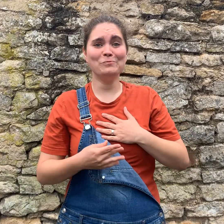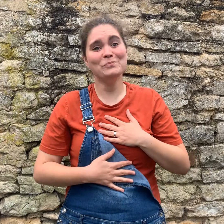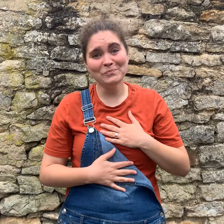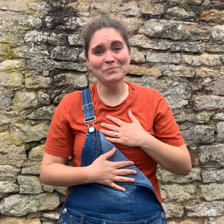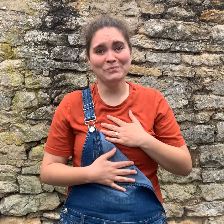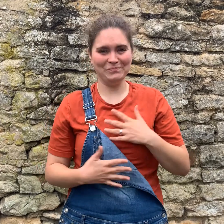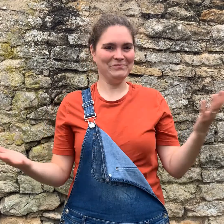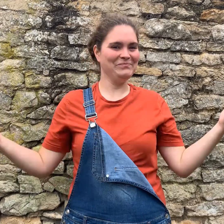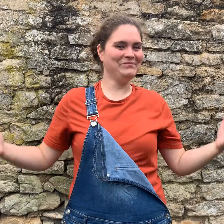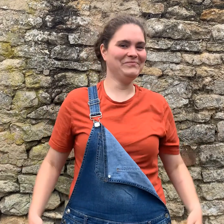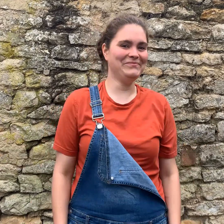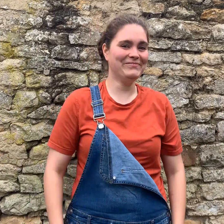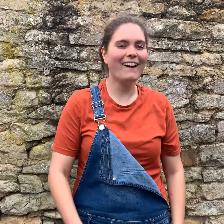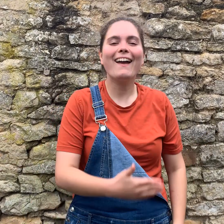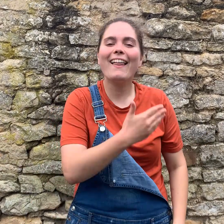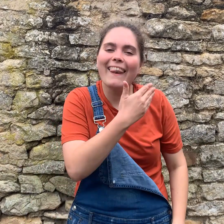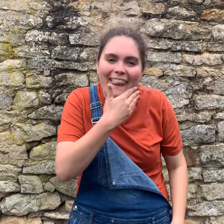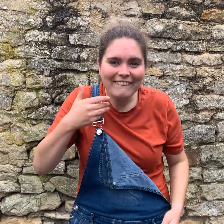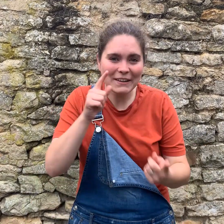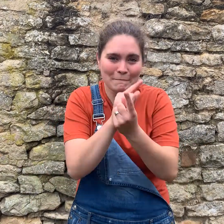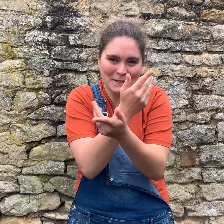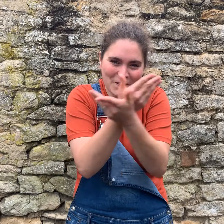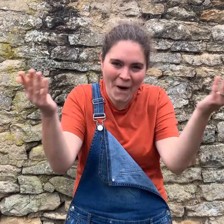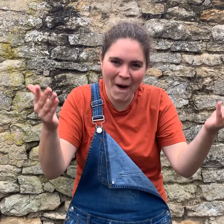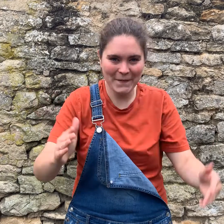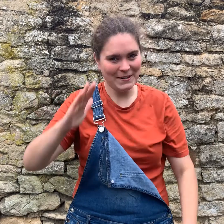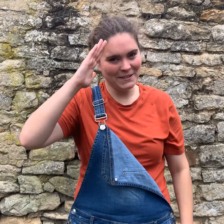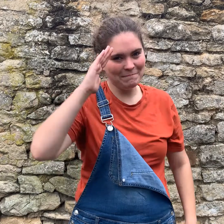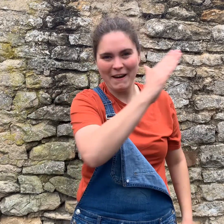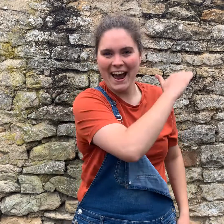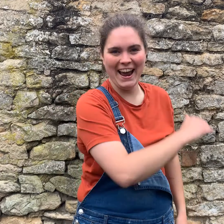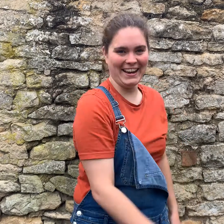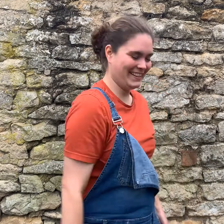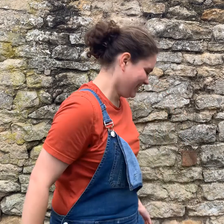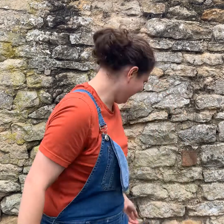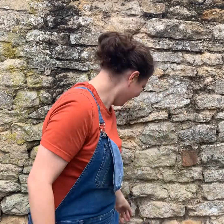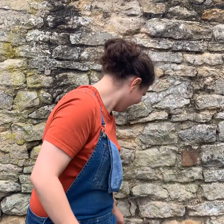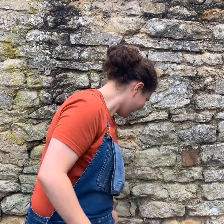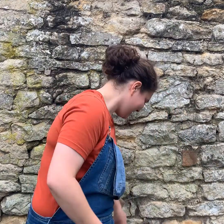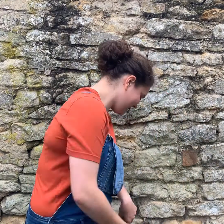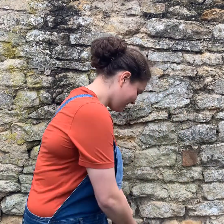So thank you for letting me tell you my story. Goodbye.